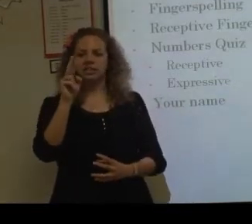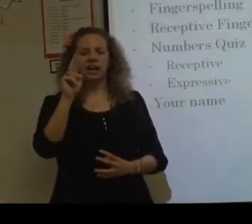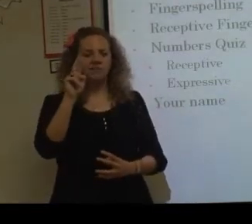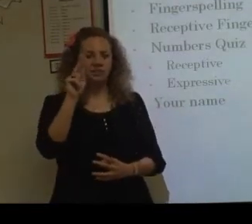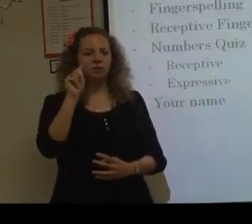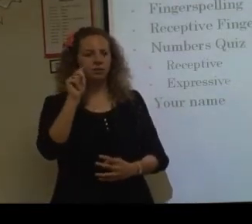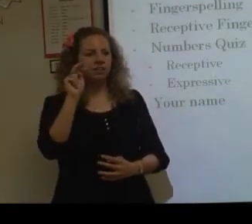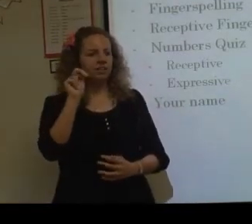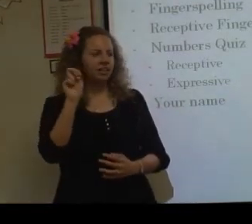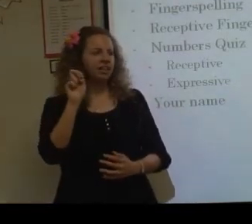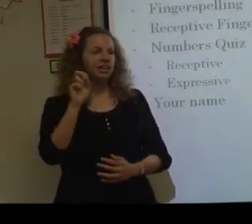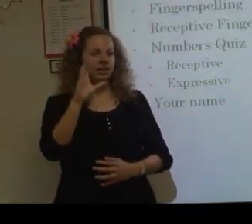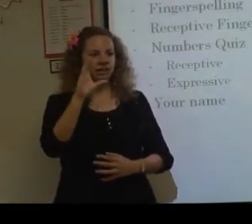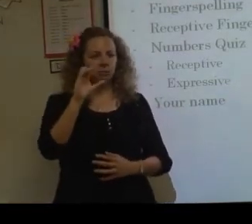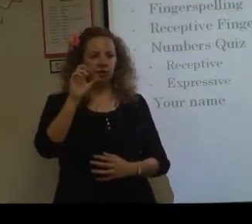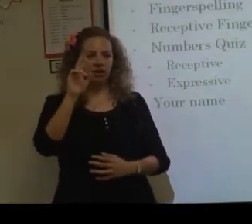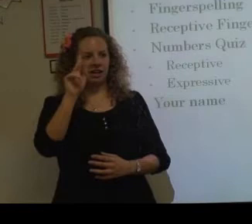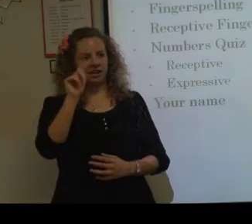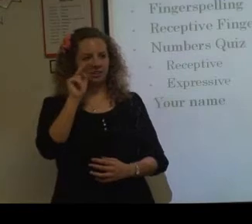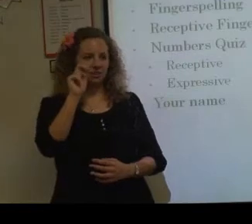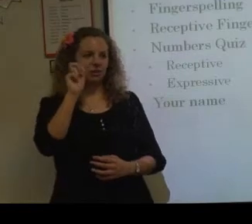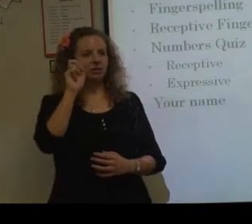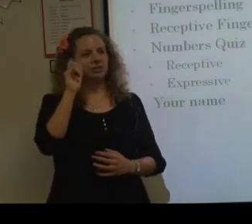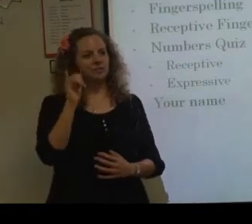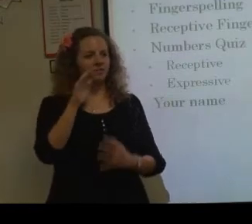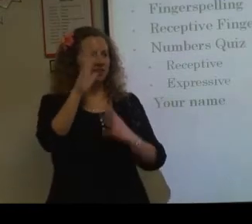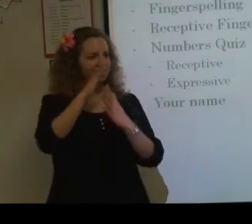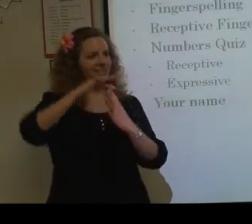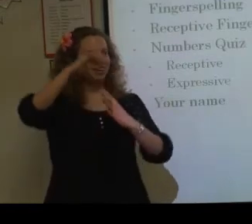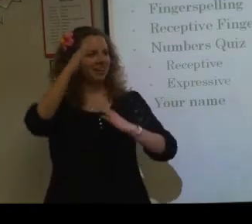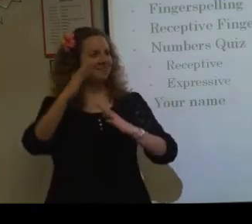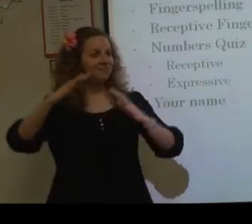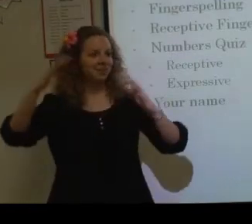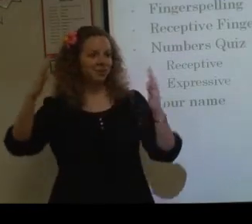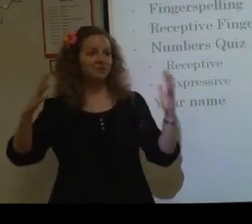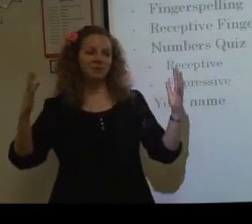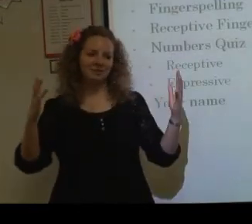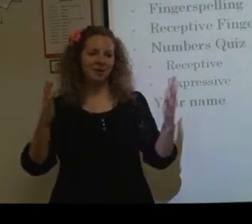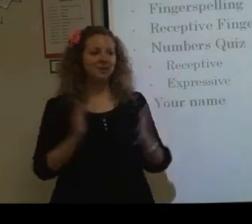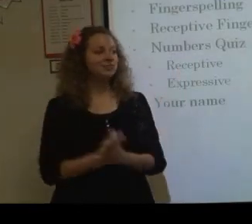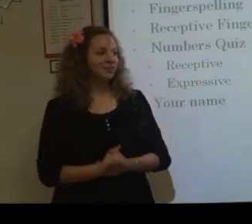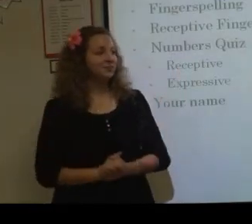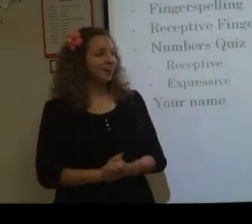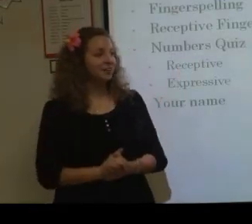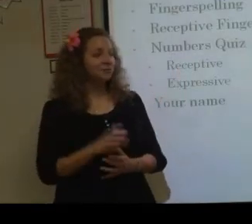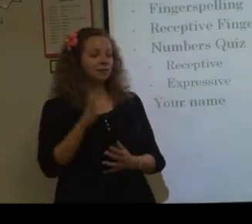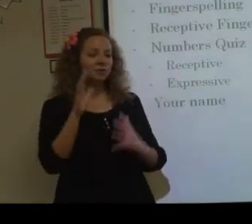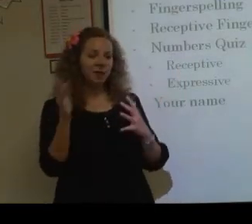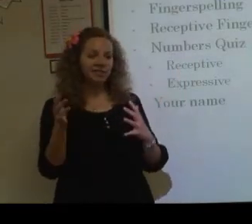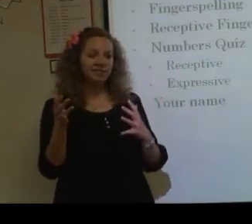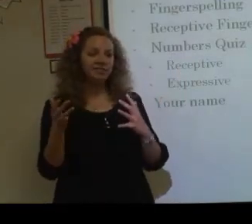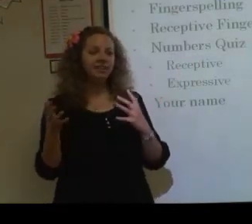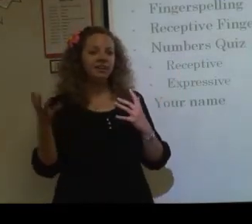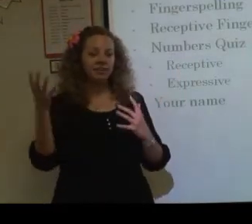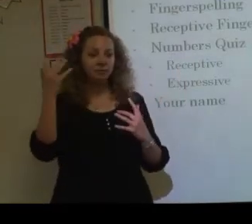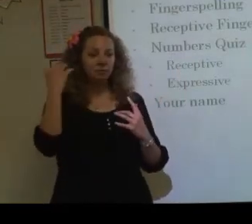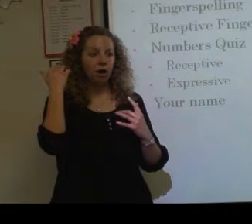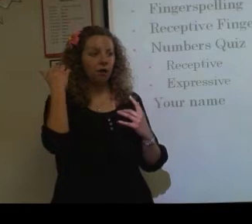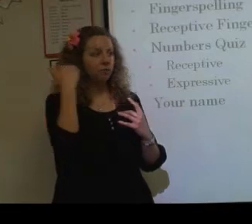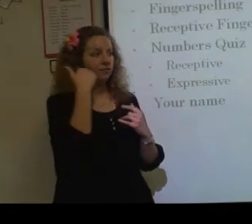like every single thing, like it's more like the cursive of it, the like flowy, pretty part. So yeah, so whenever you practice, then whenever